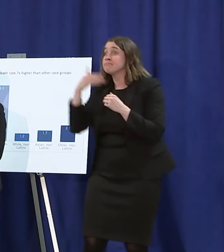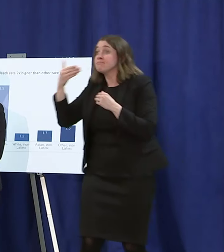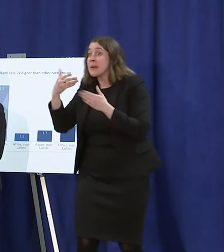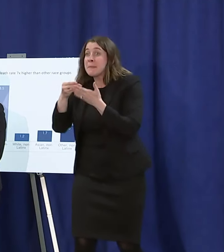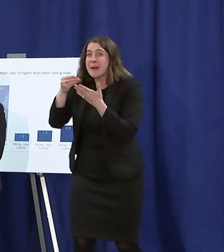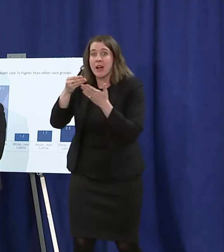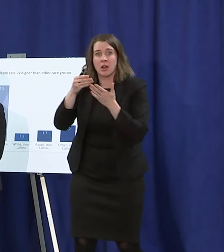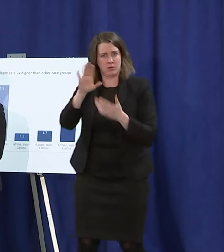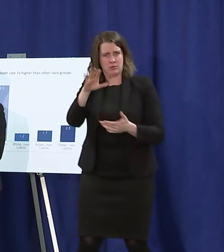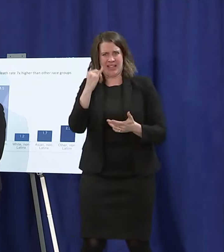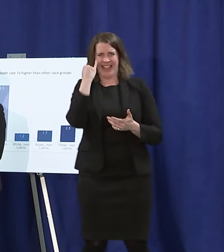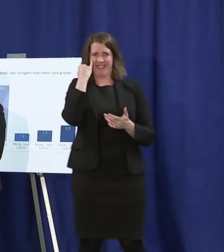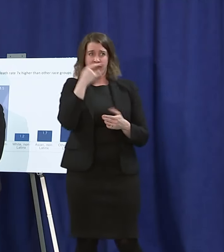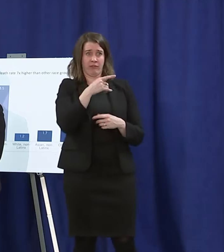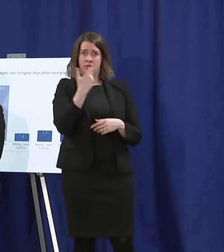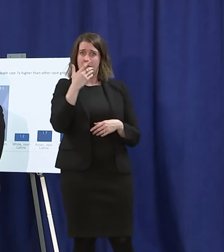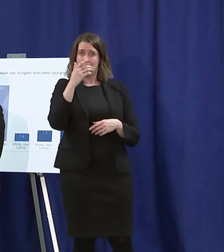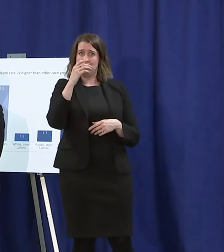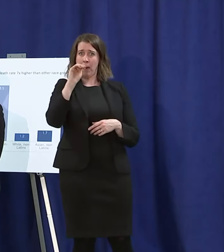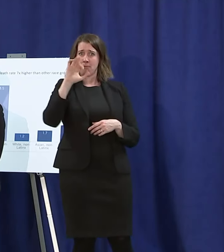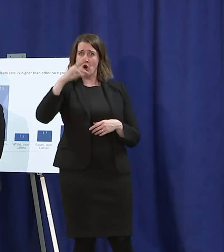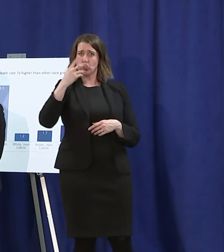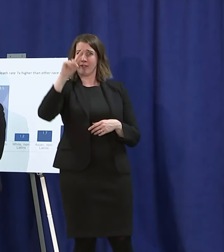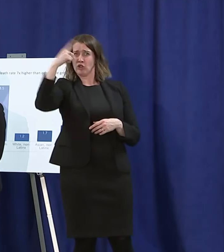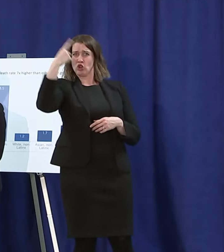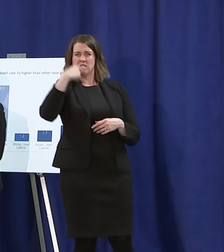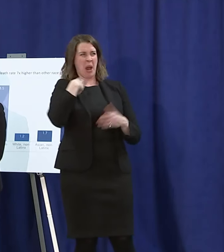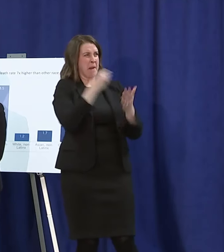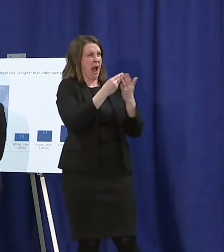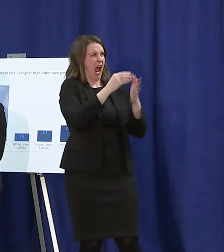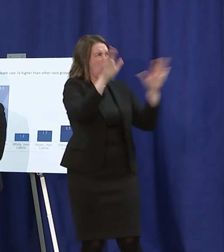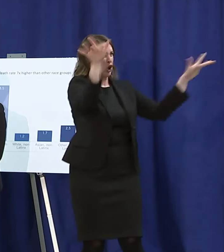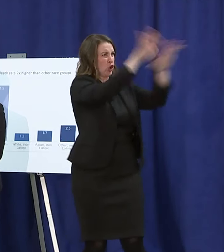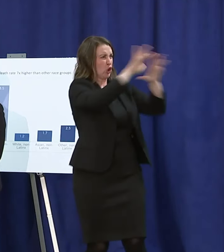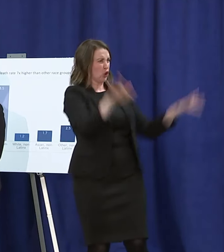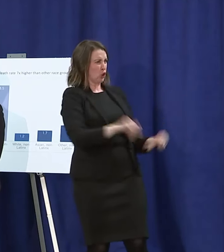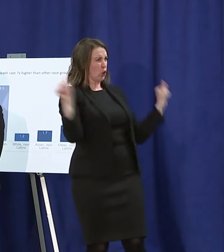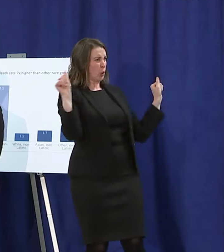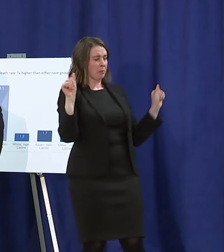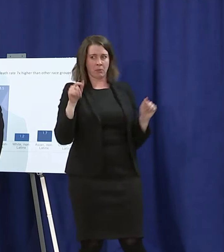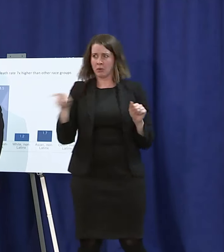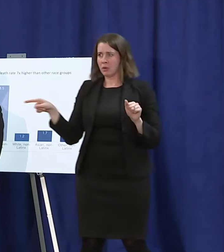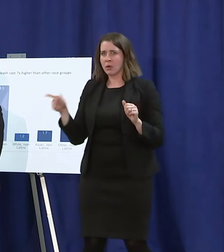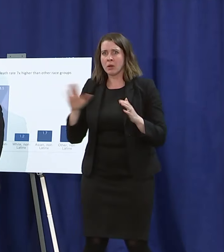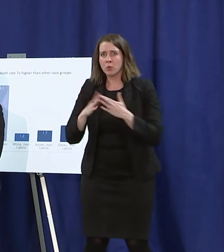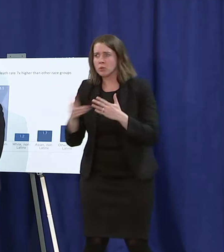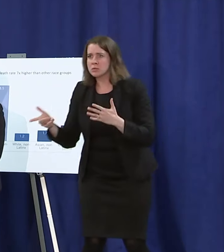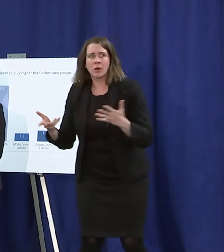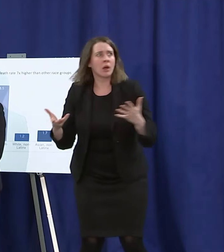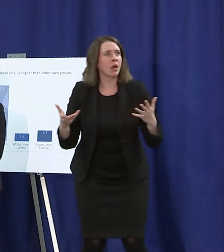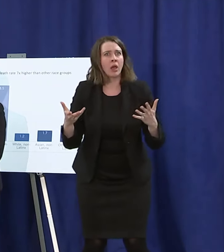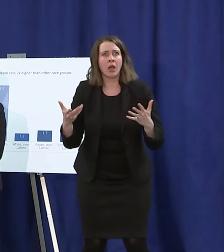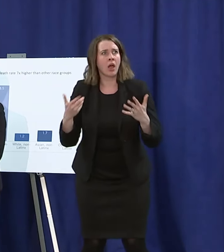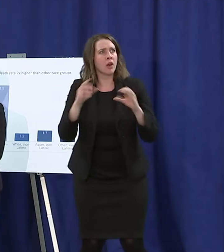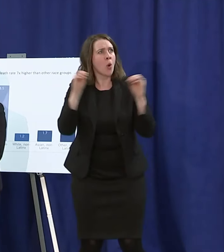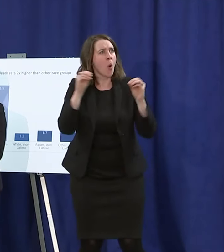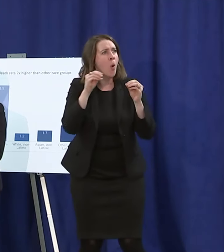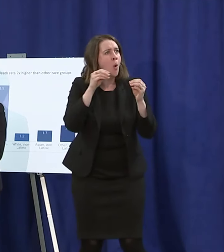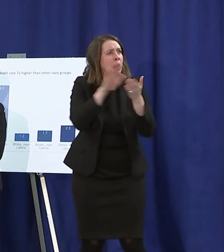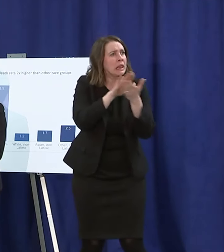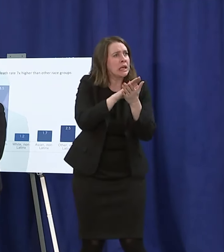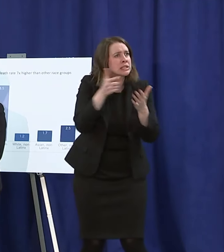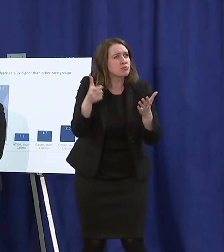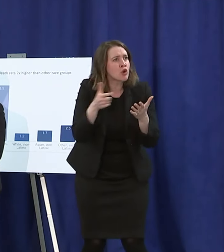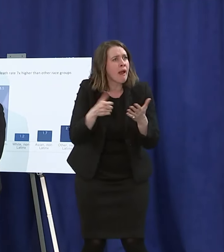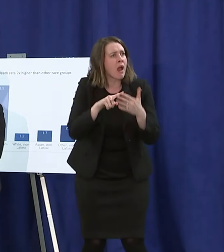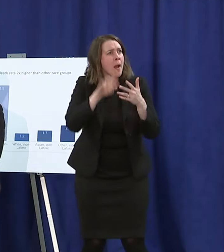of the month, people had nothing to buy. They have no cleaning supplies to actually do what we need to do and clean around the house. So we really need to talk